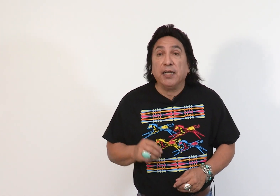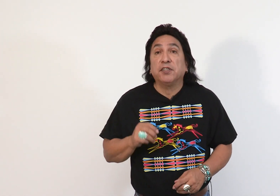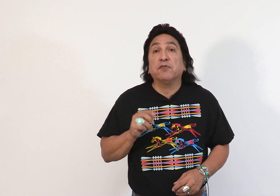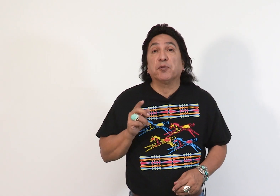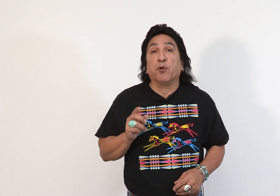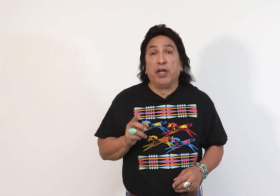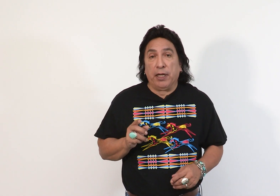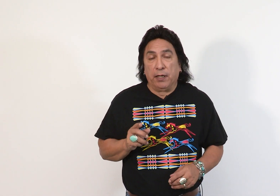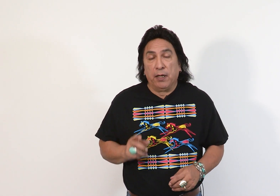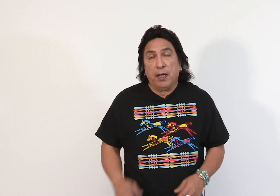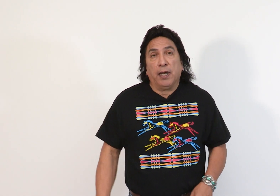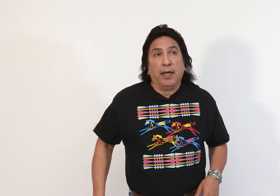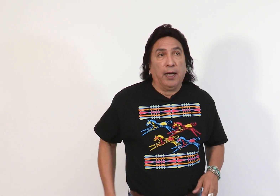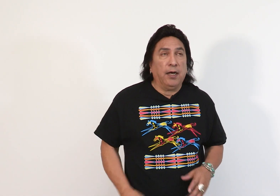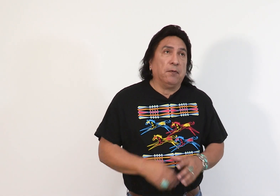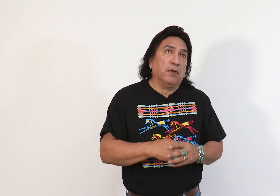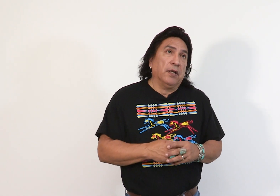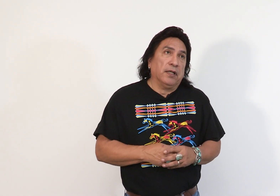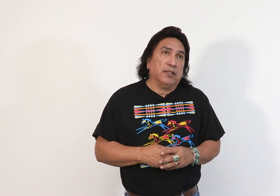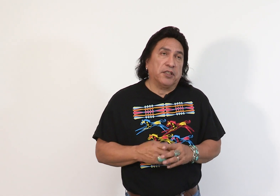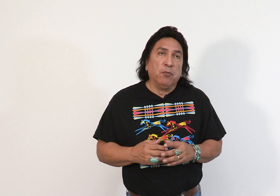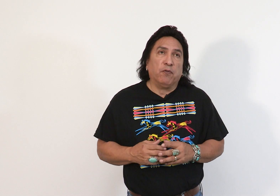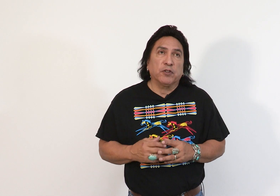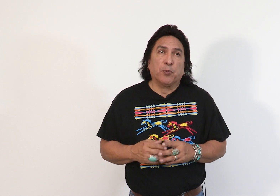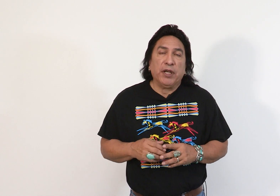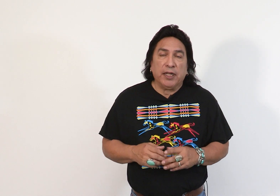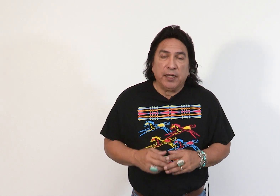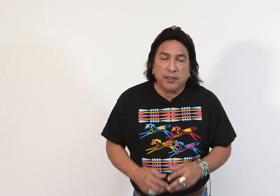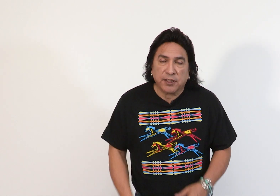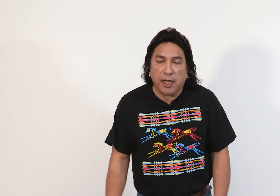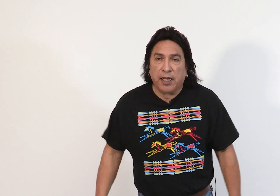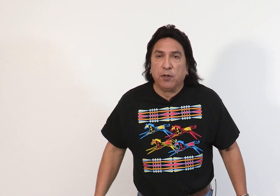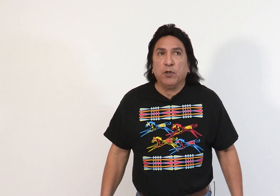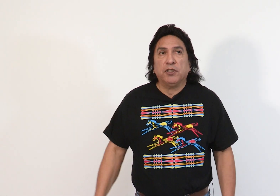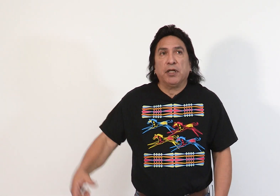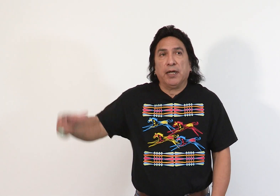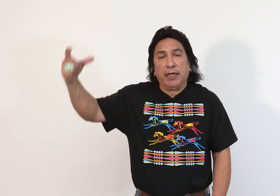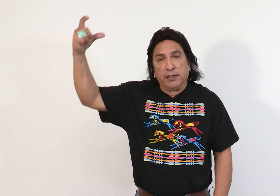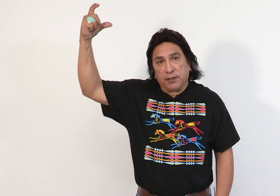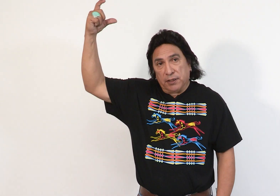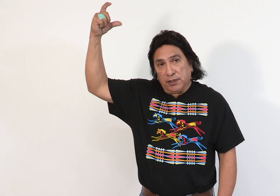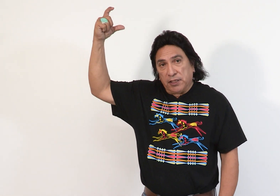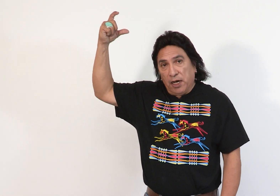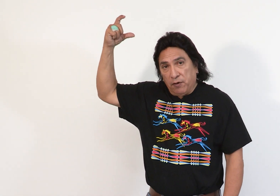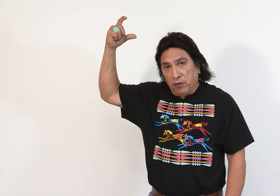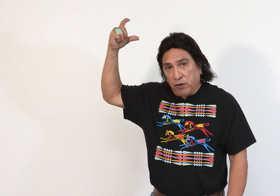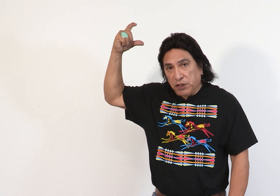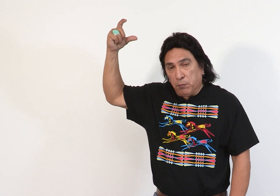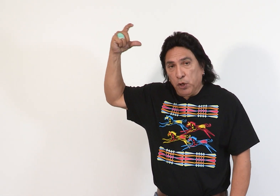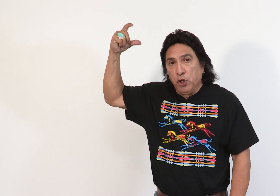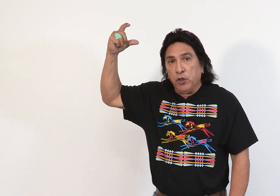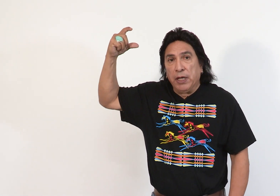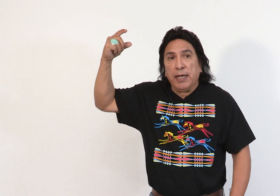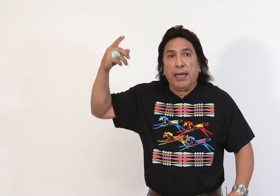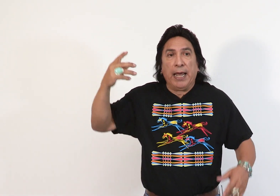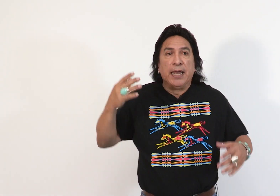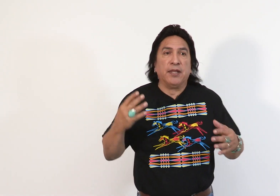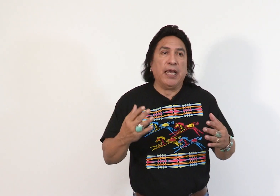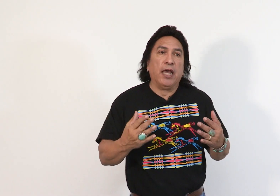signs of spring. The symbol for spring in Indian Sign Language is the sign of the crescent moon, and